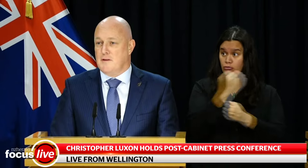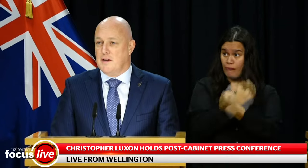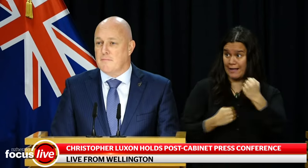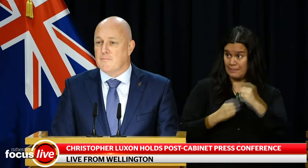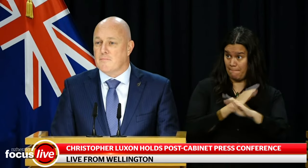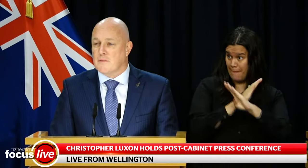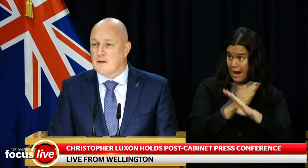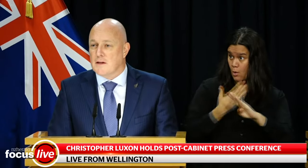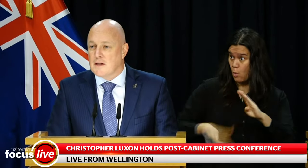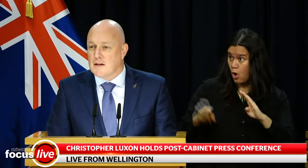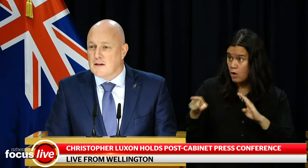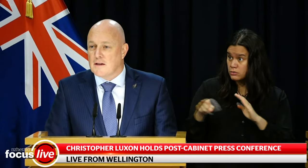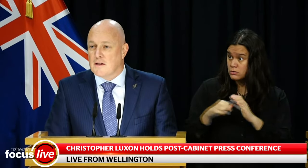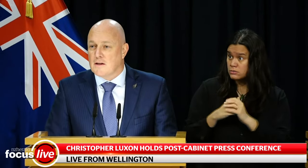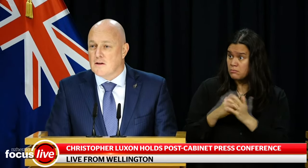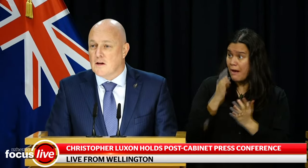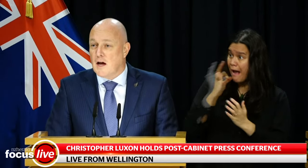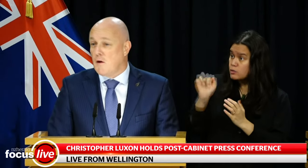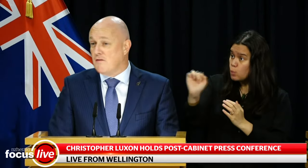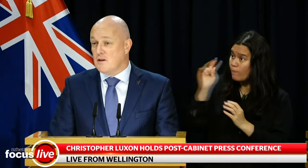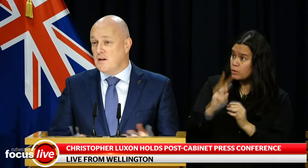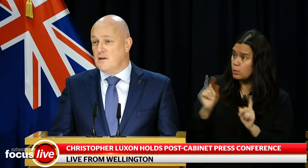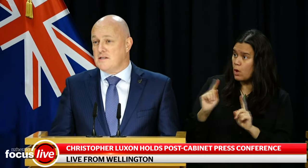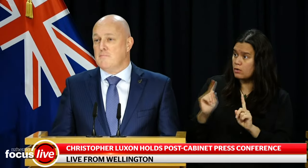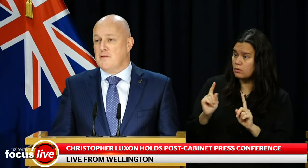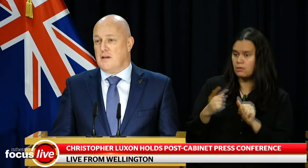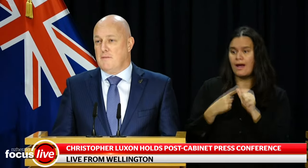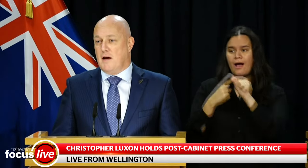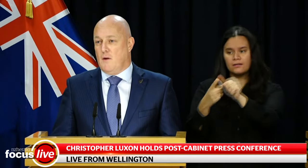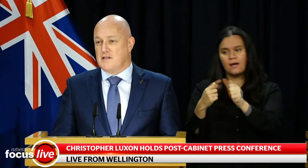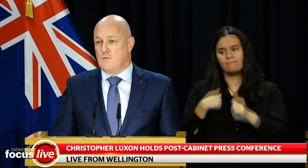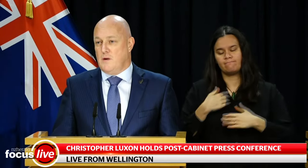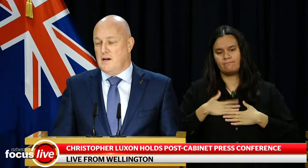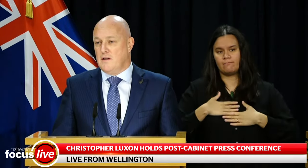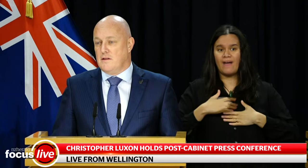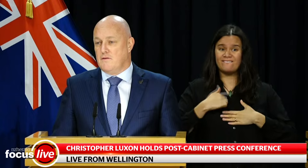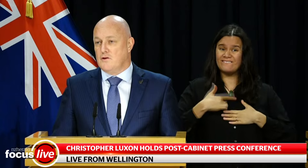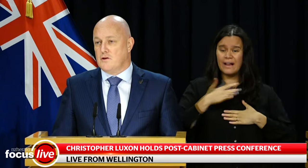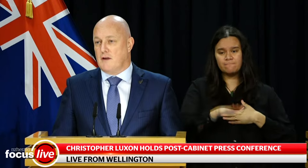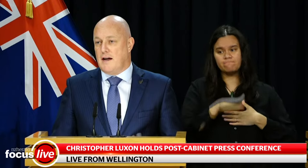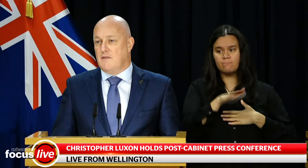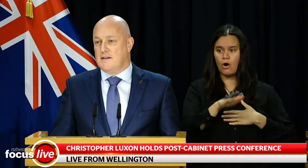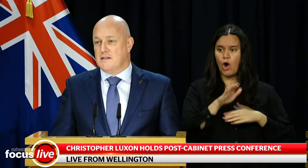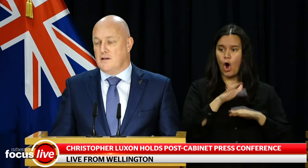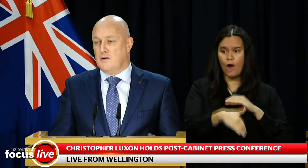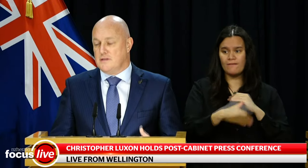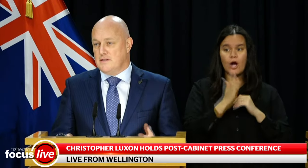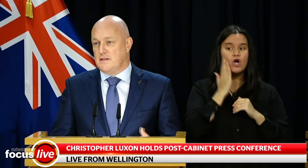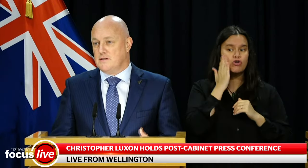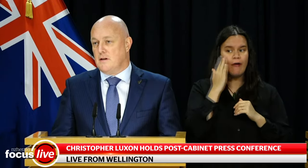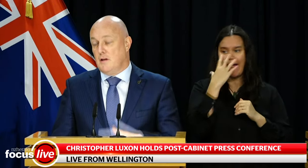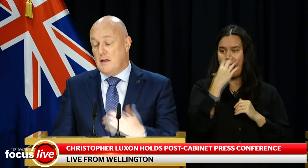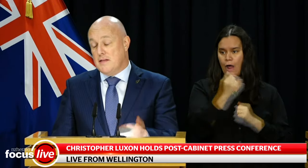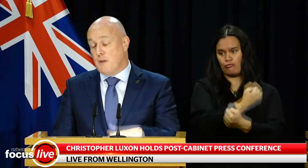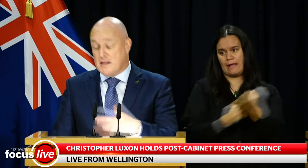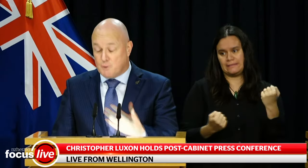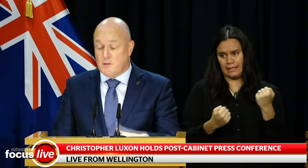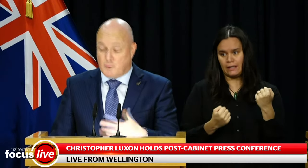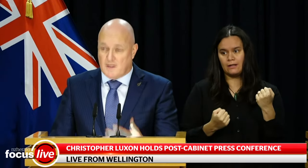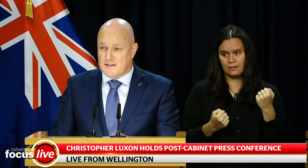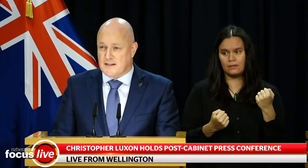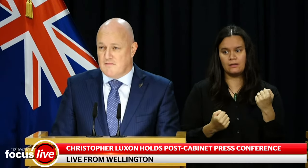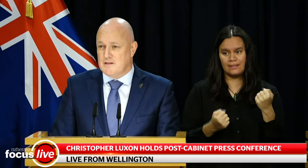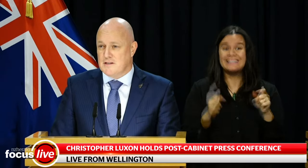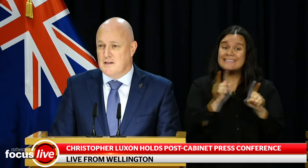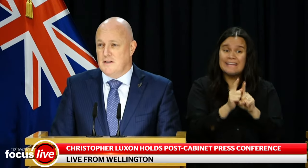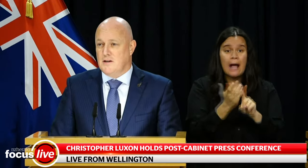do that through the media. What's your position? Oh, I've got a lot of sympathy about actually where the future of greyhound racing goes, in the sense, as per